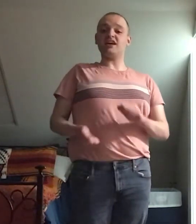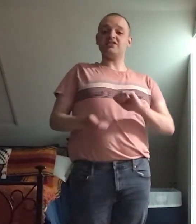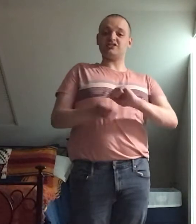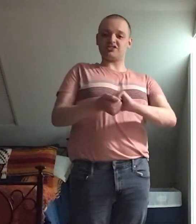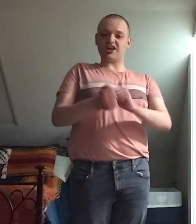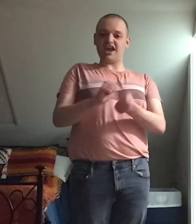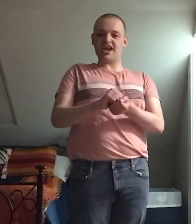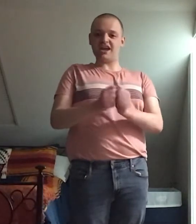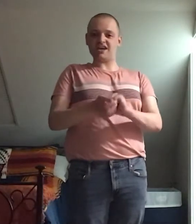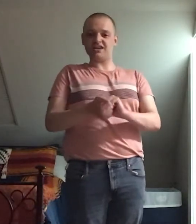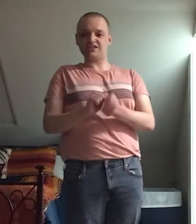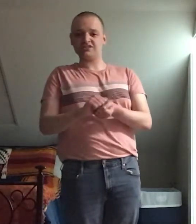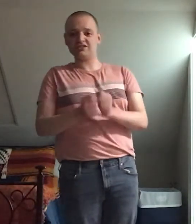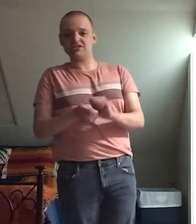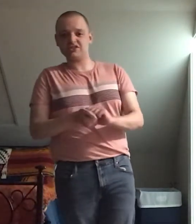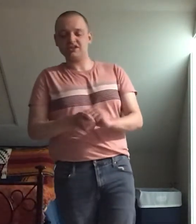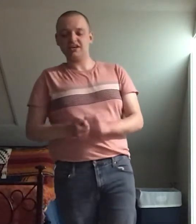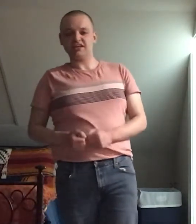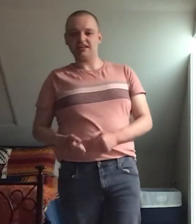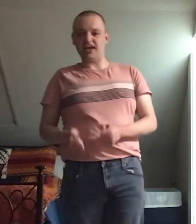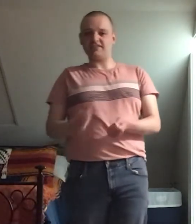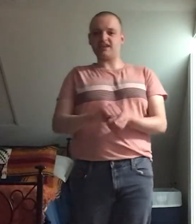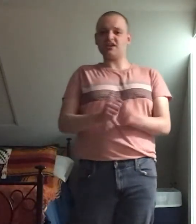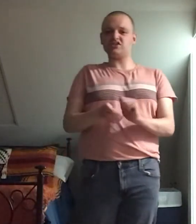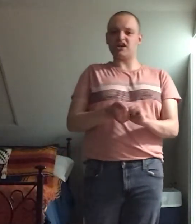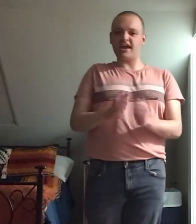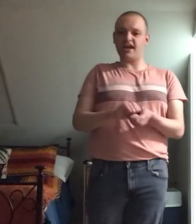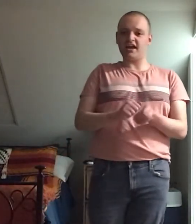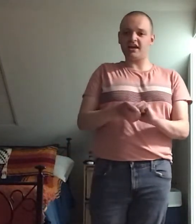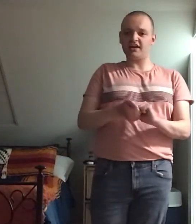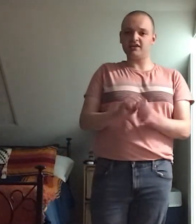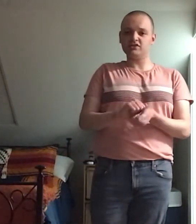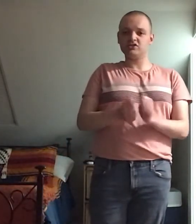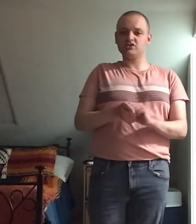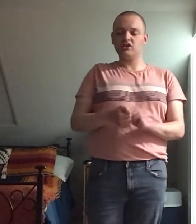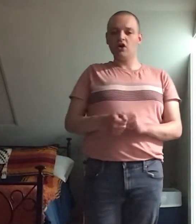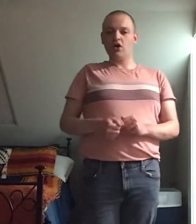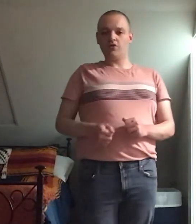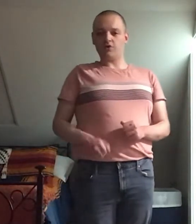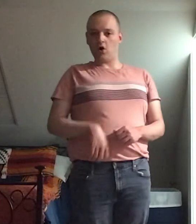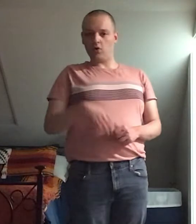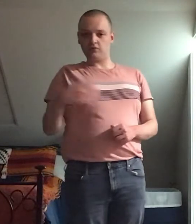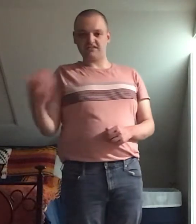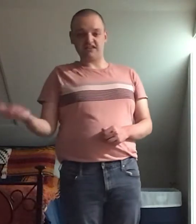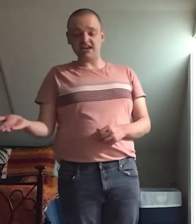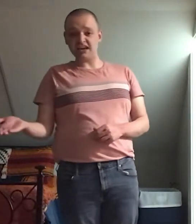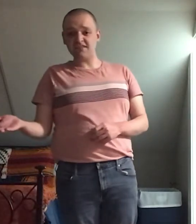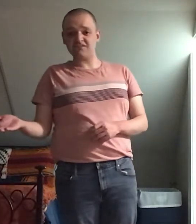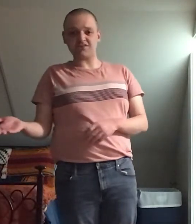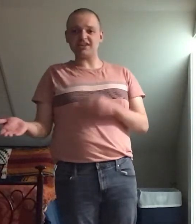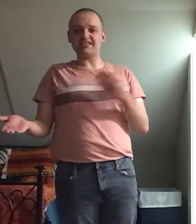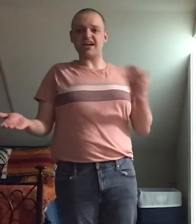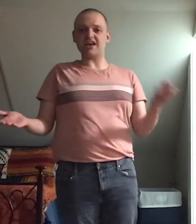Things change, yes they change, though different and